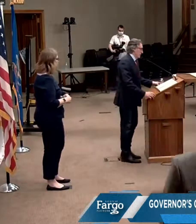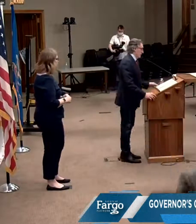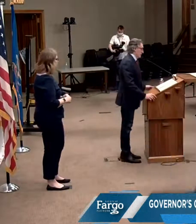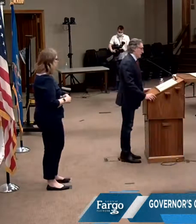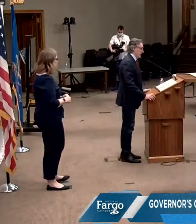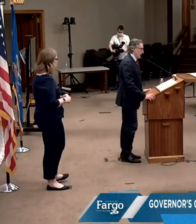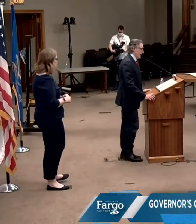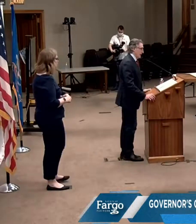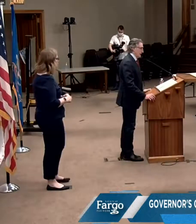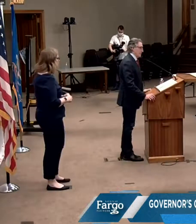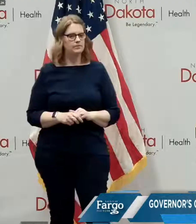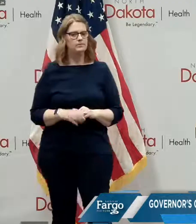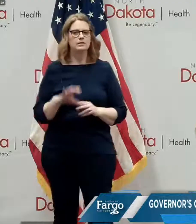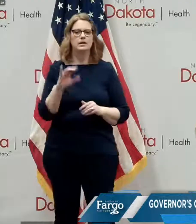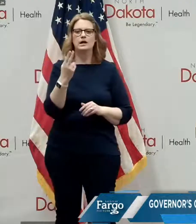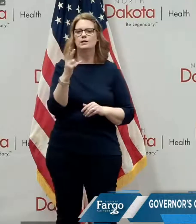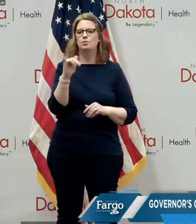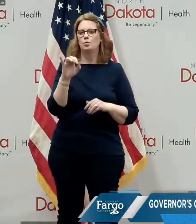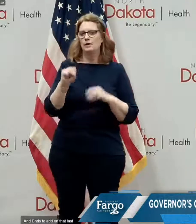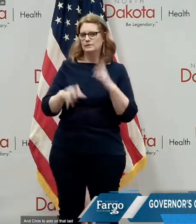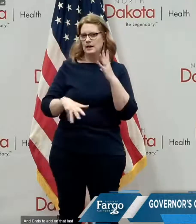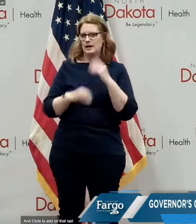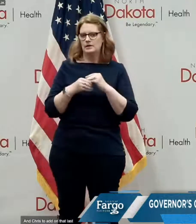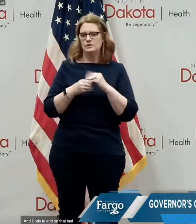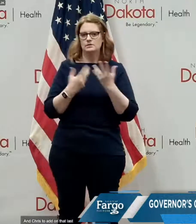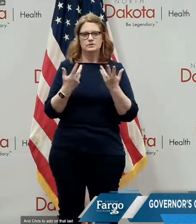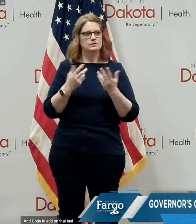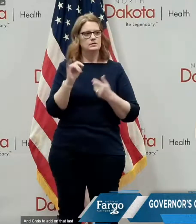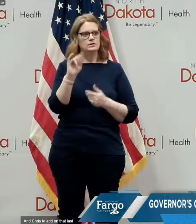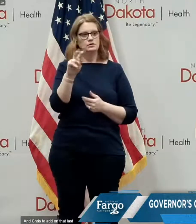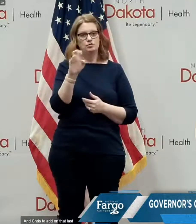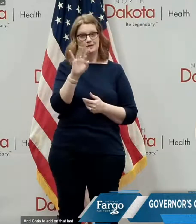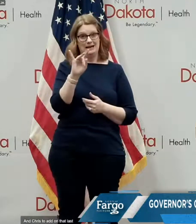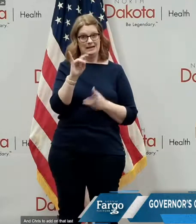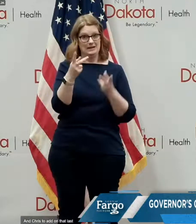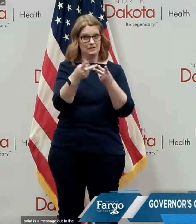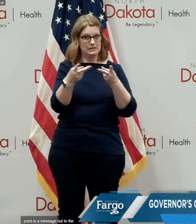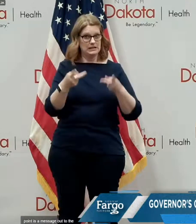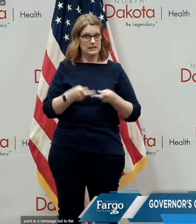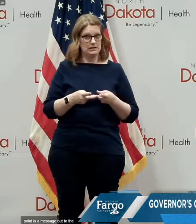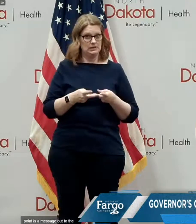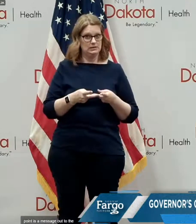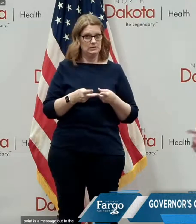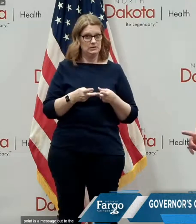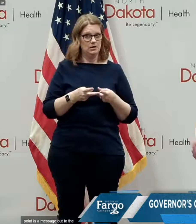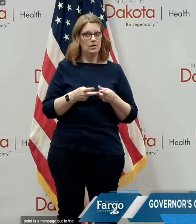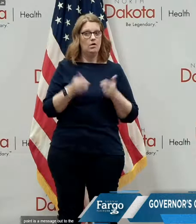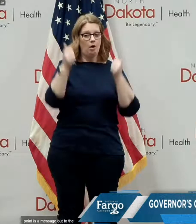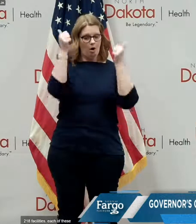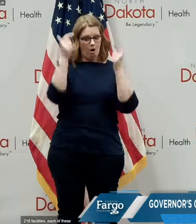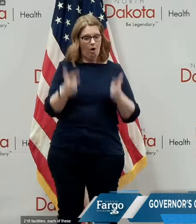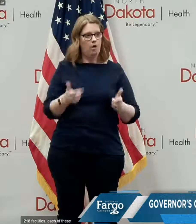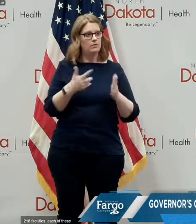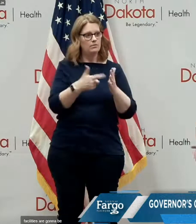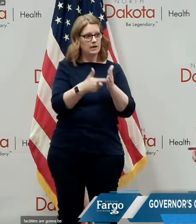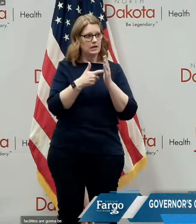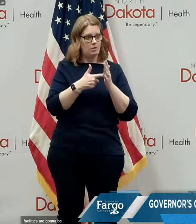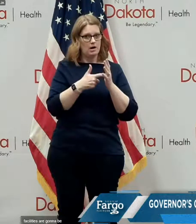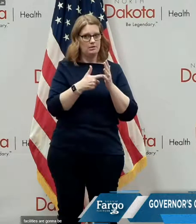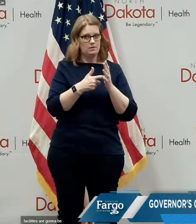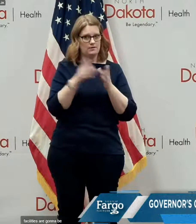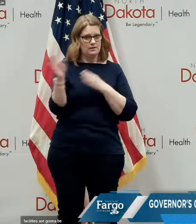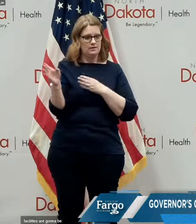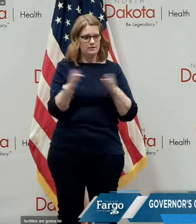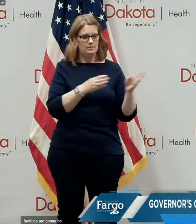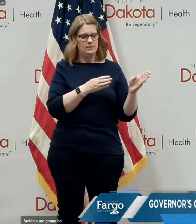And Chris, to add on that last point, as a message out to the 218 facilities, each of these facilities are going to be required to work on a plan with